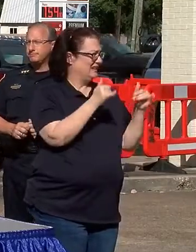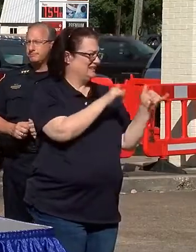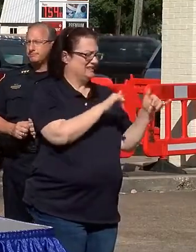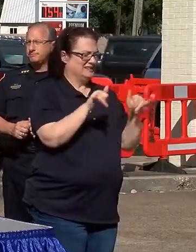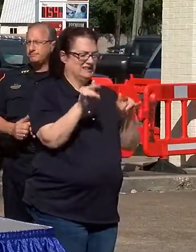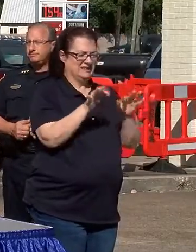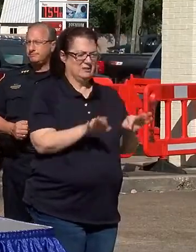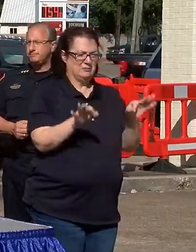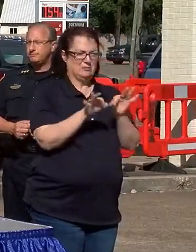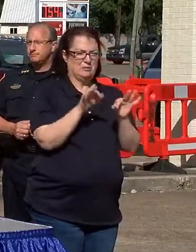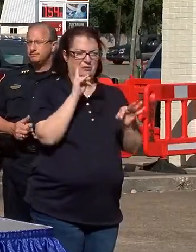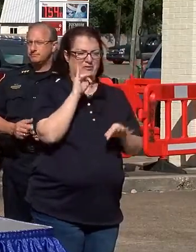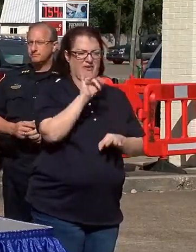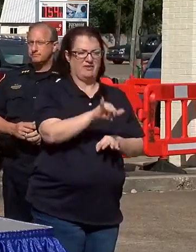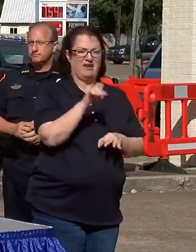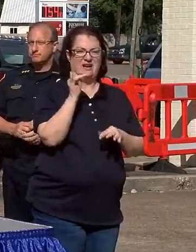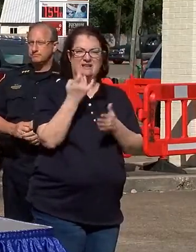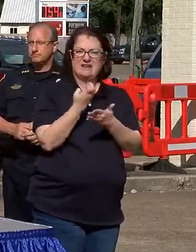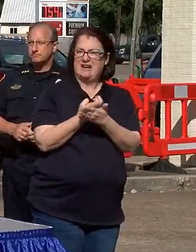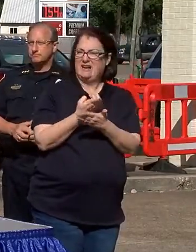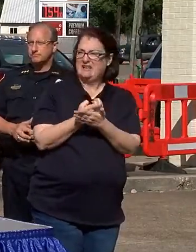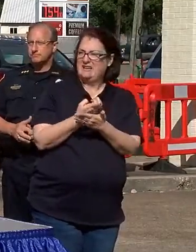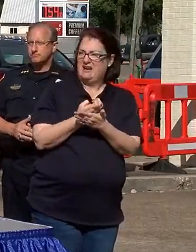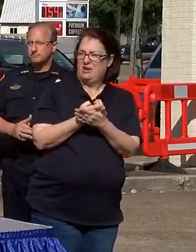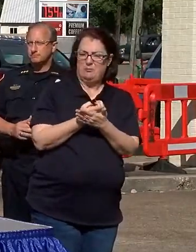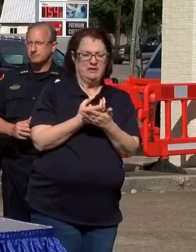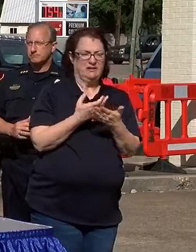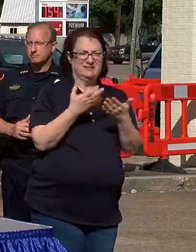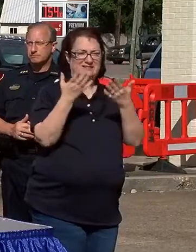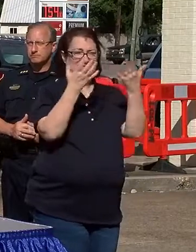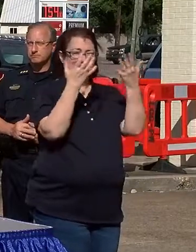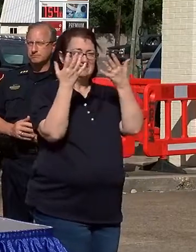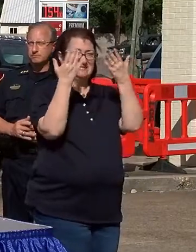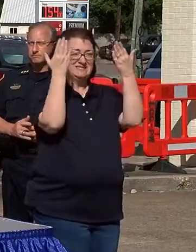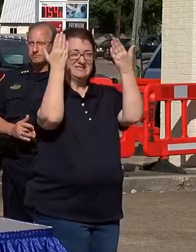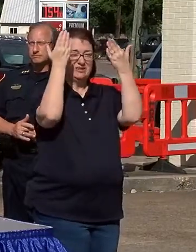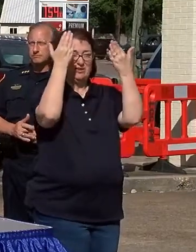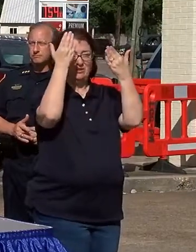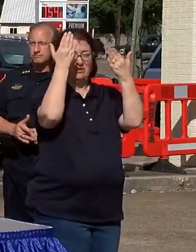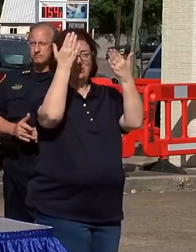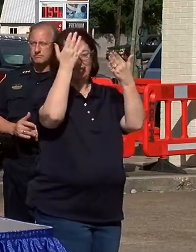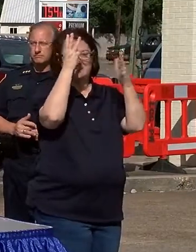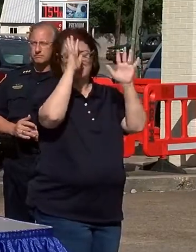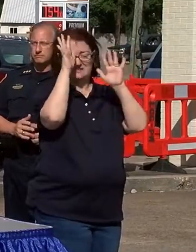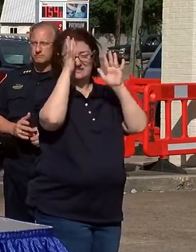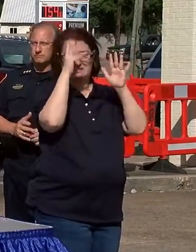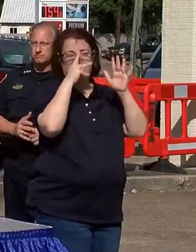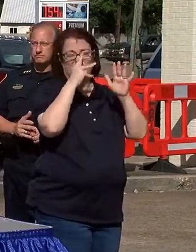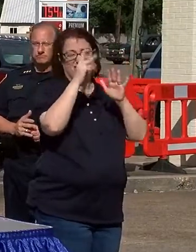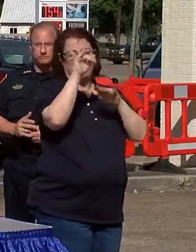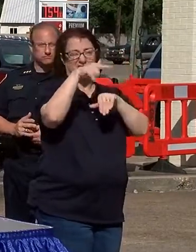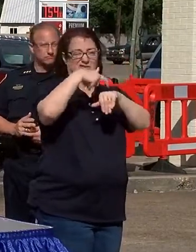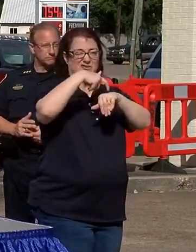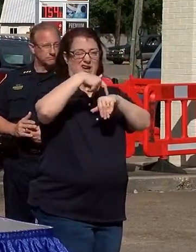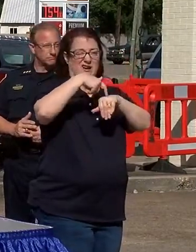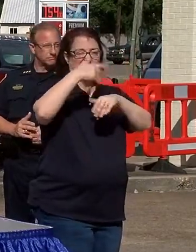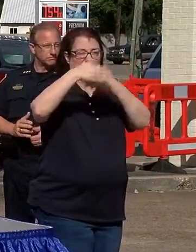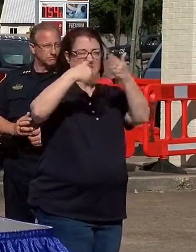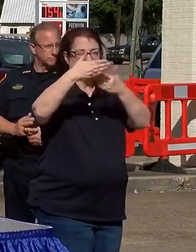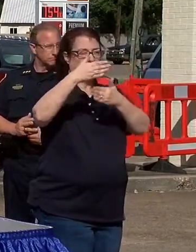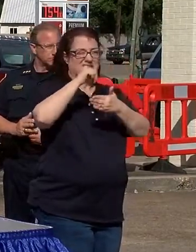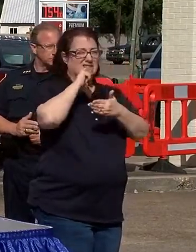to get ahead of this economic cloud that we're looking at, and we will, and our businesses will get us through. Yes,